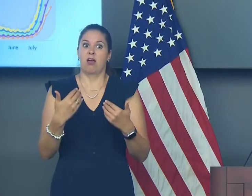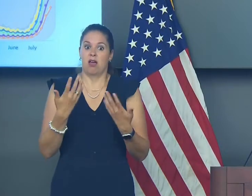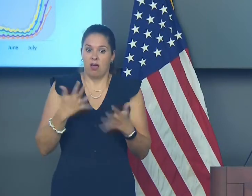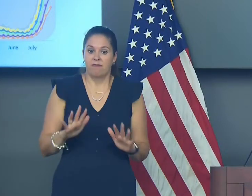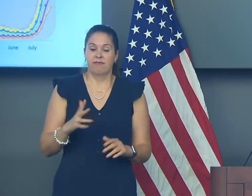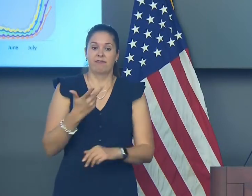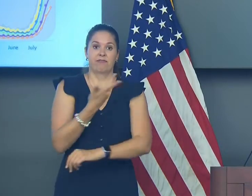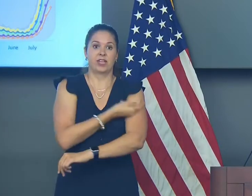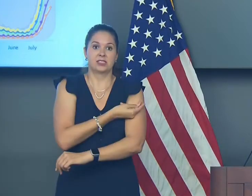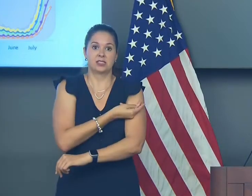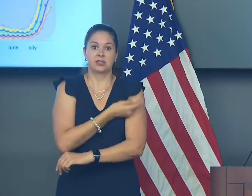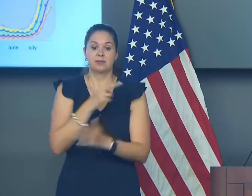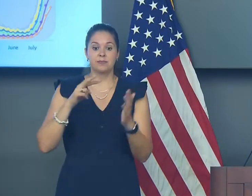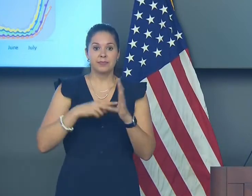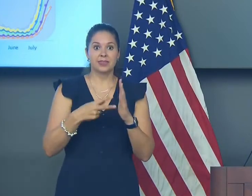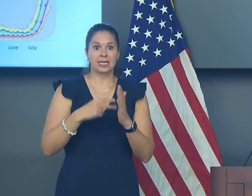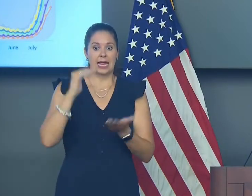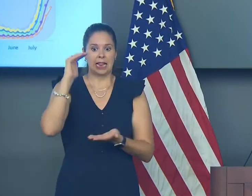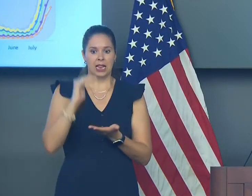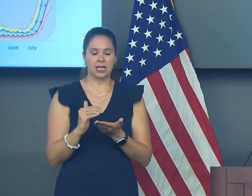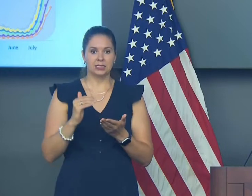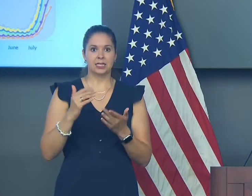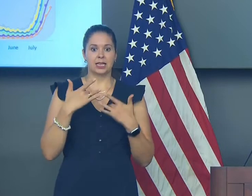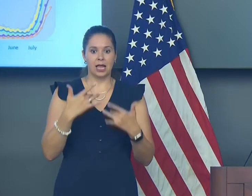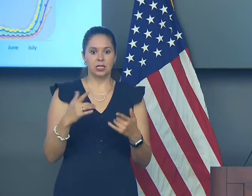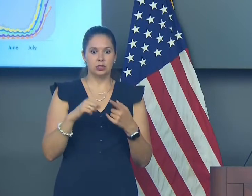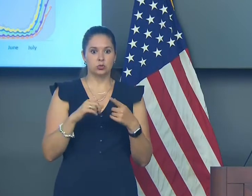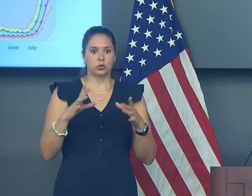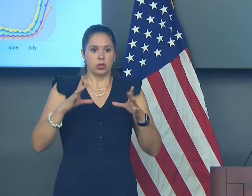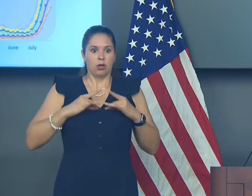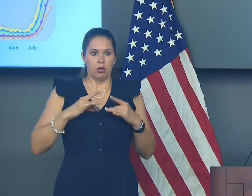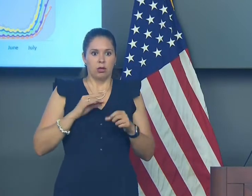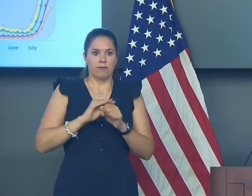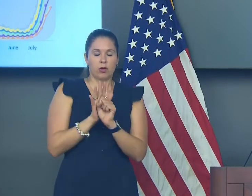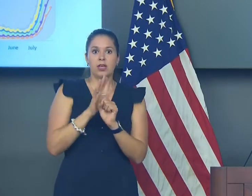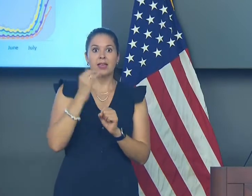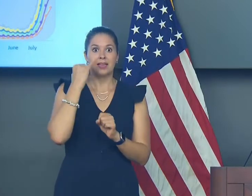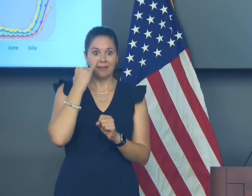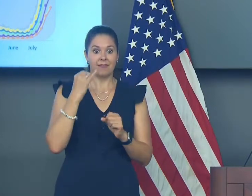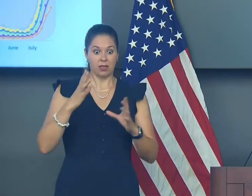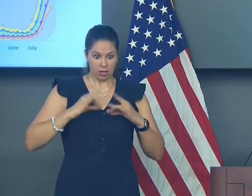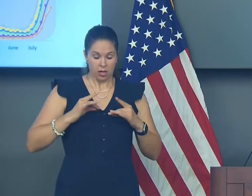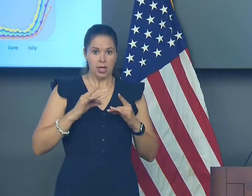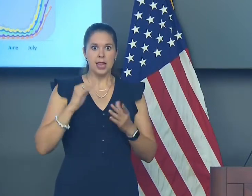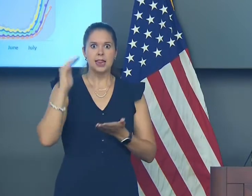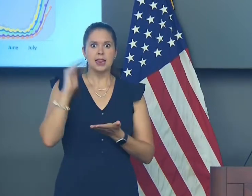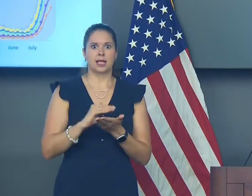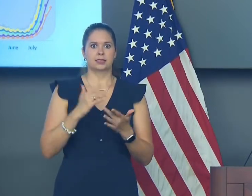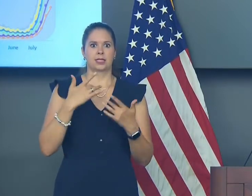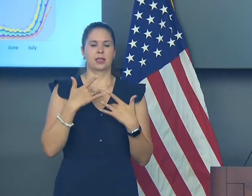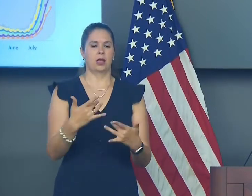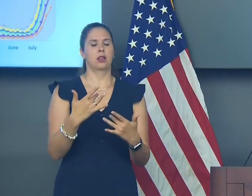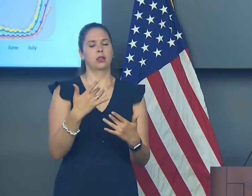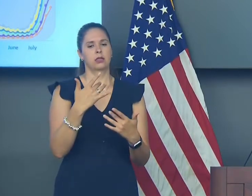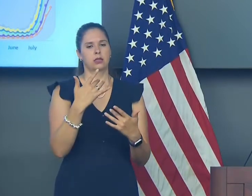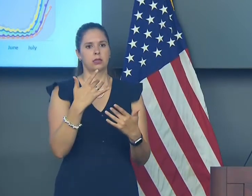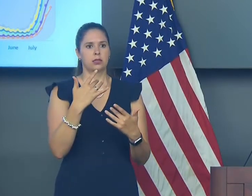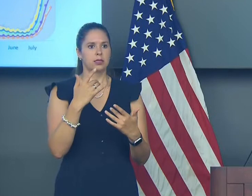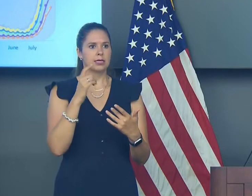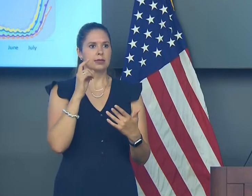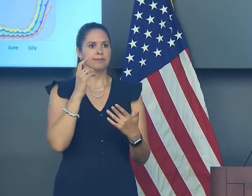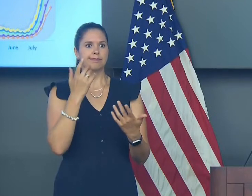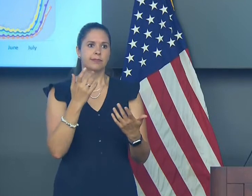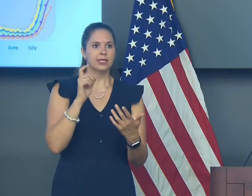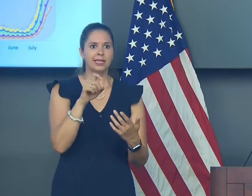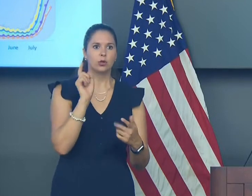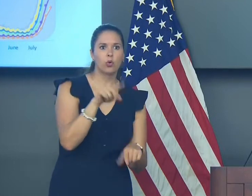been vaccinated. That means they're less likely to contract the virus, and if they do, they are much, much less likely to need to go to the